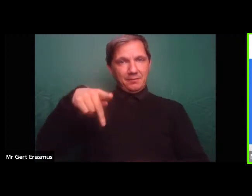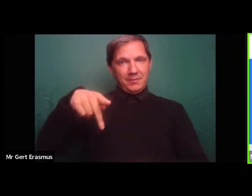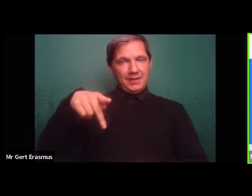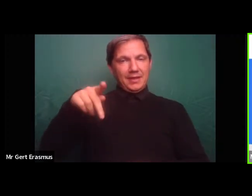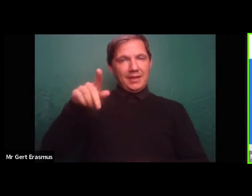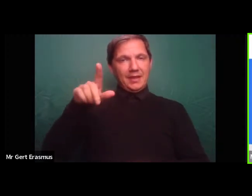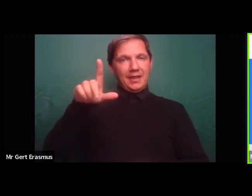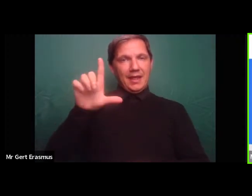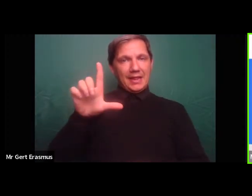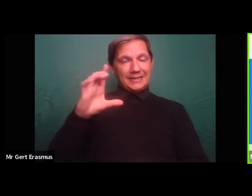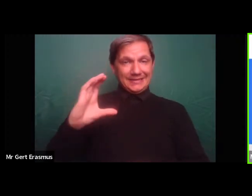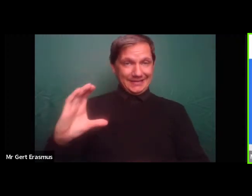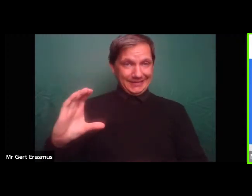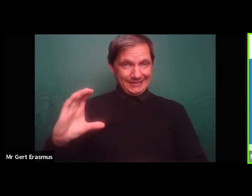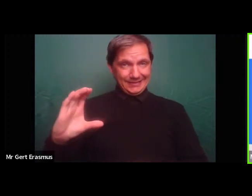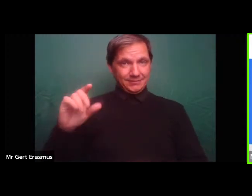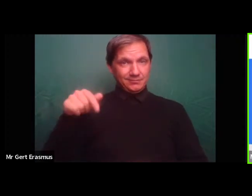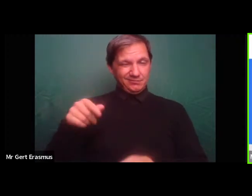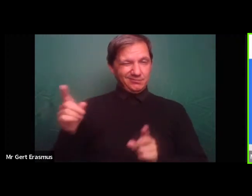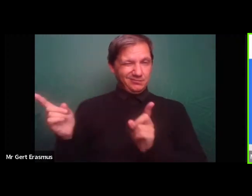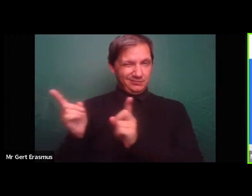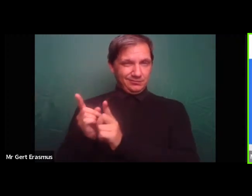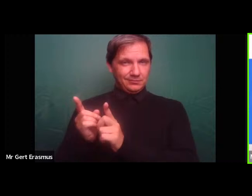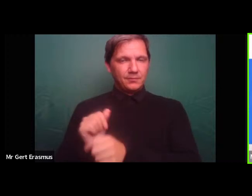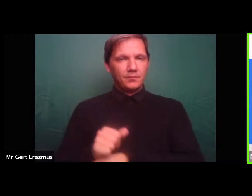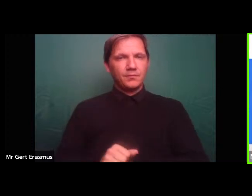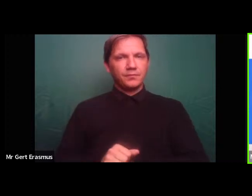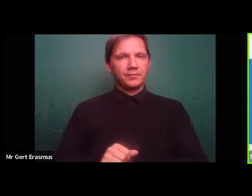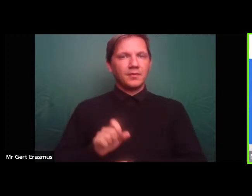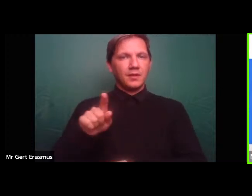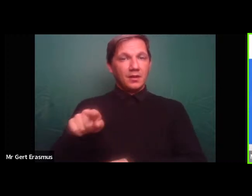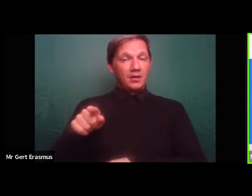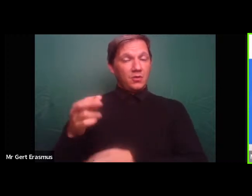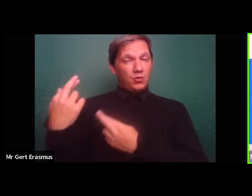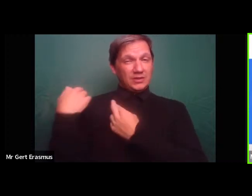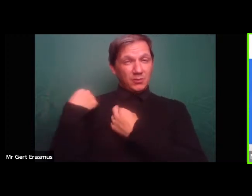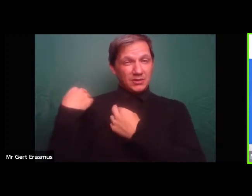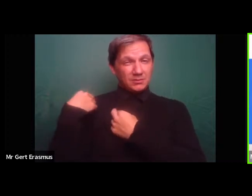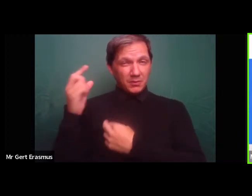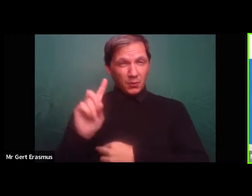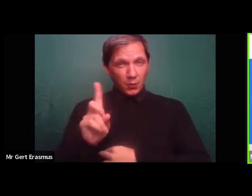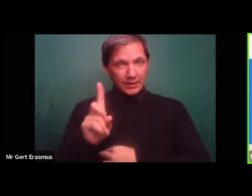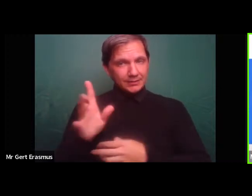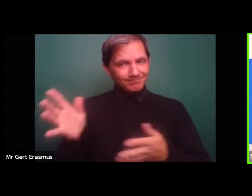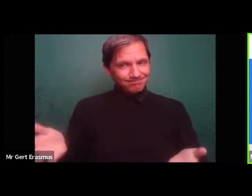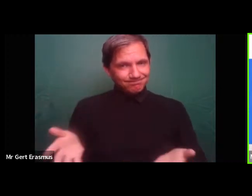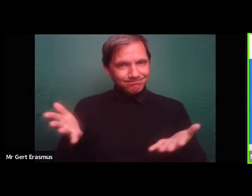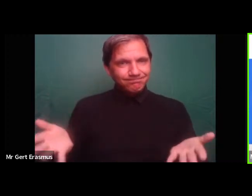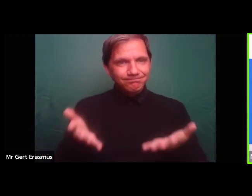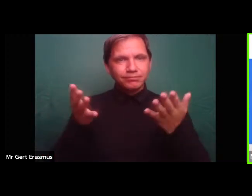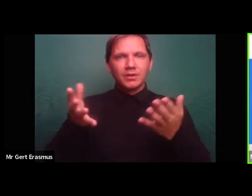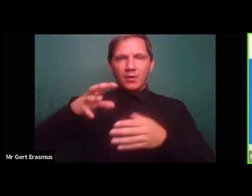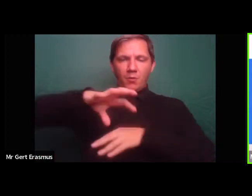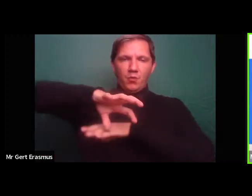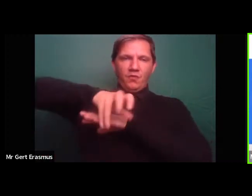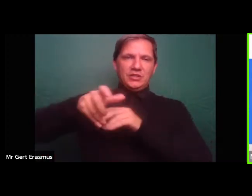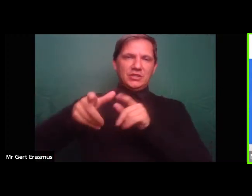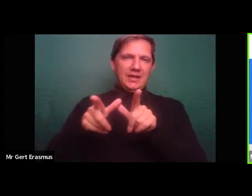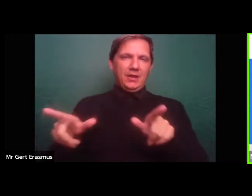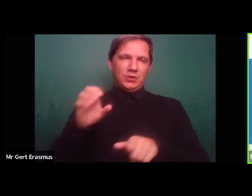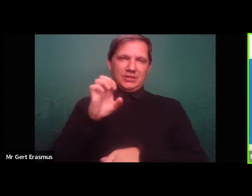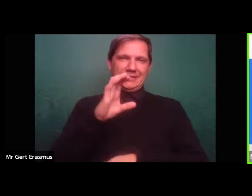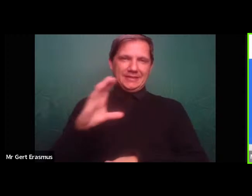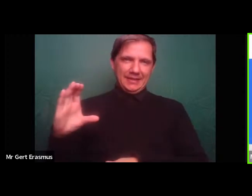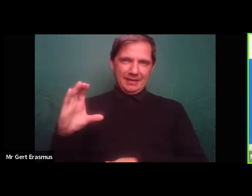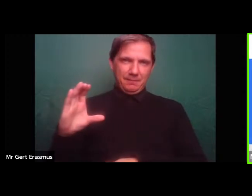ECPLC, which is responsible for the promotion and development of all provincial languages.